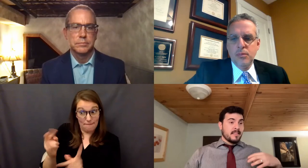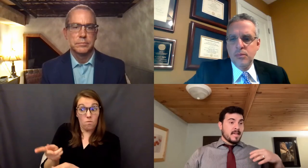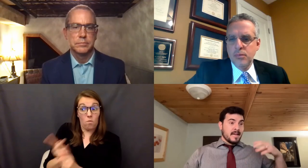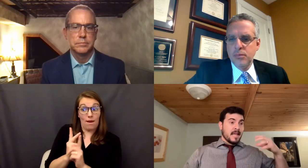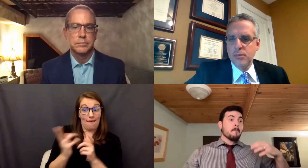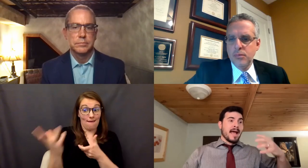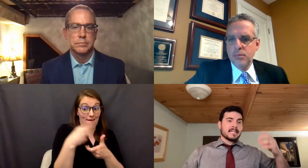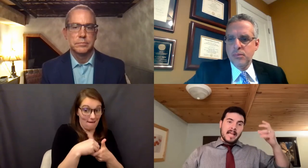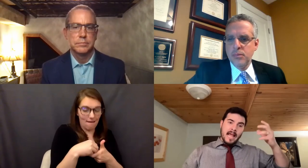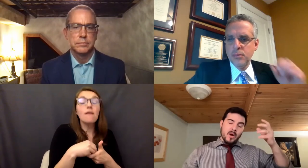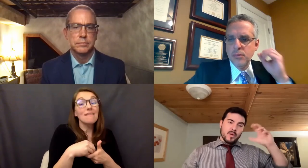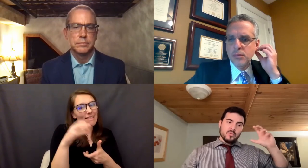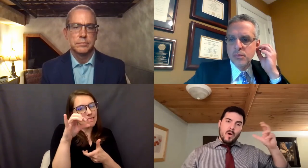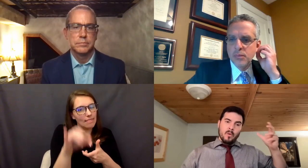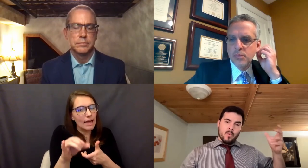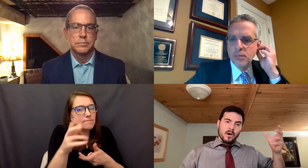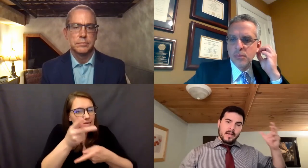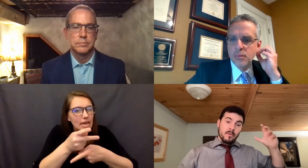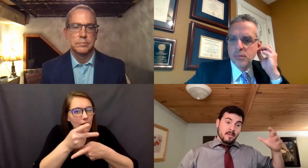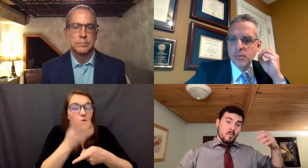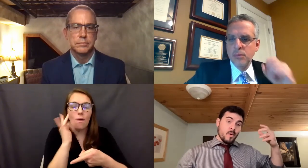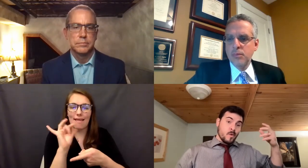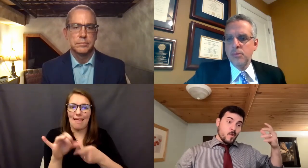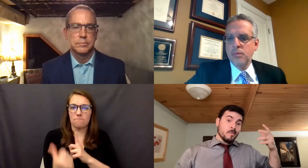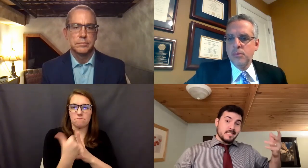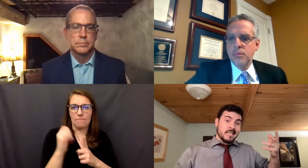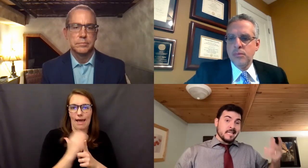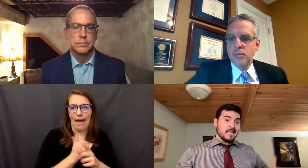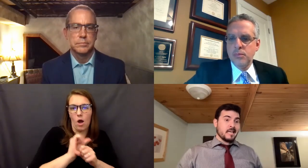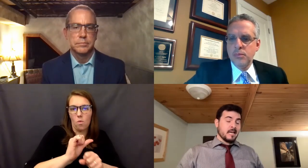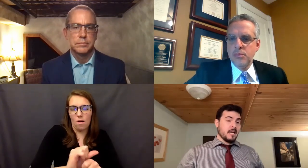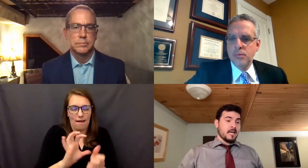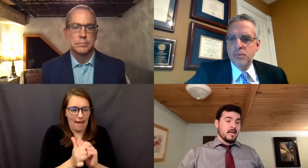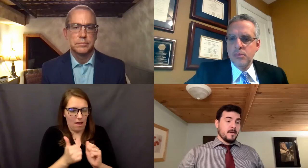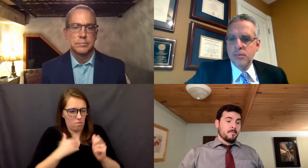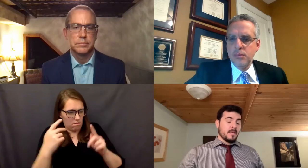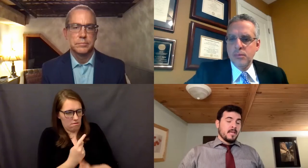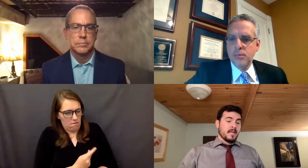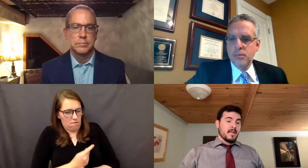because they can impact how we do our work and how we think about what human dignity